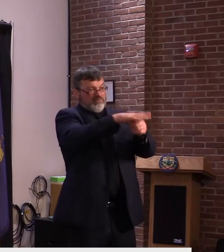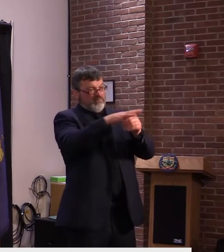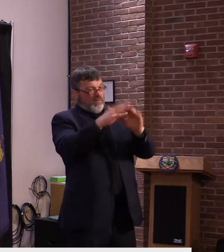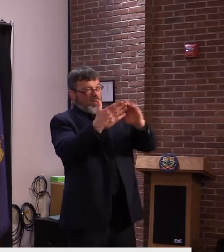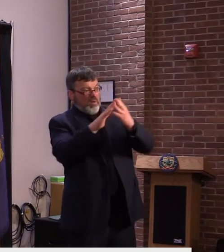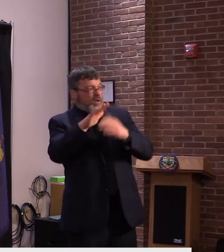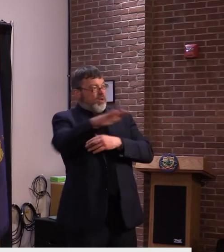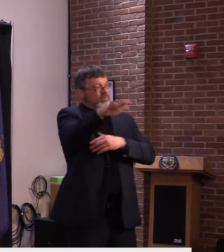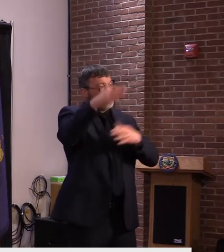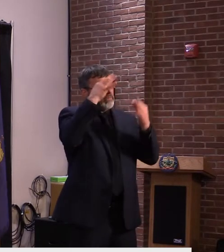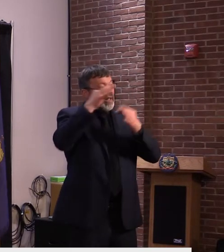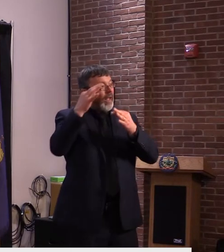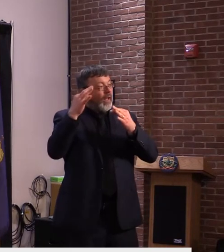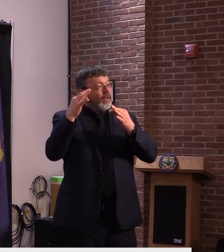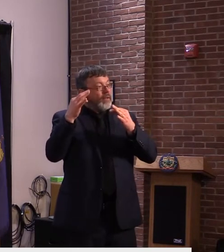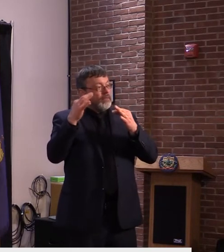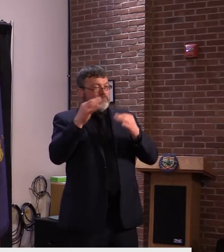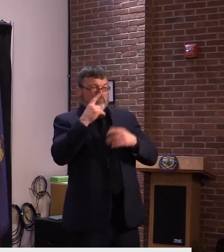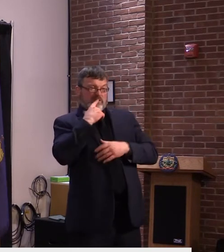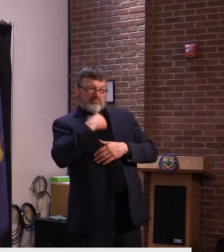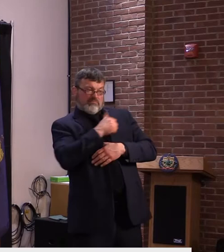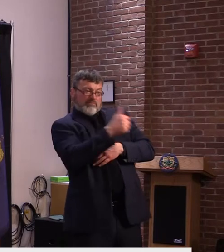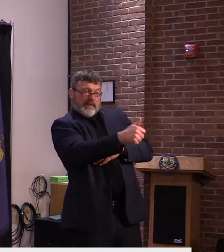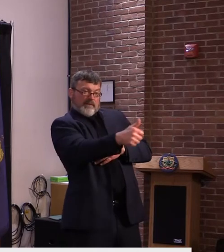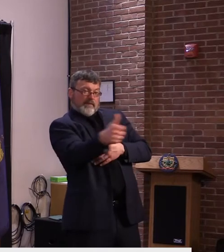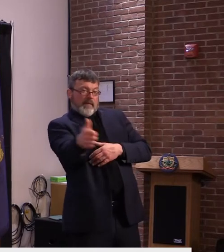mask mandate. So